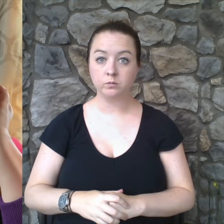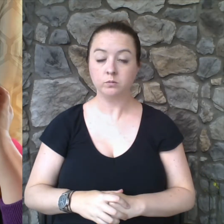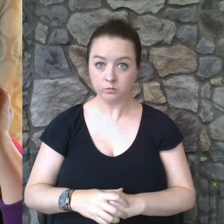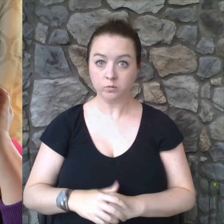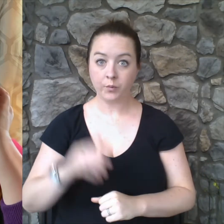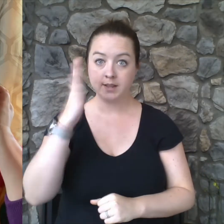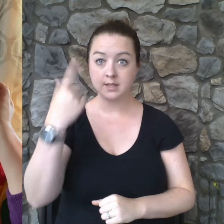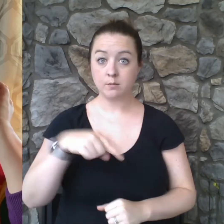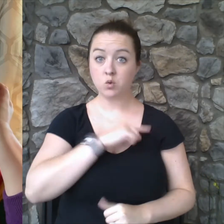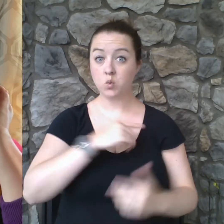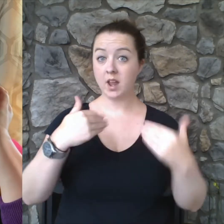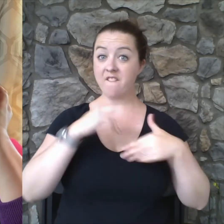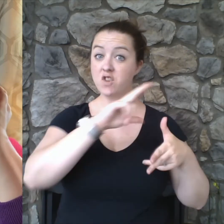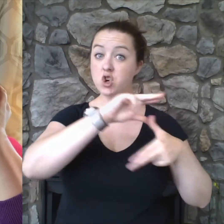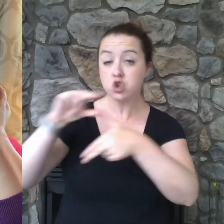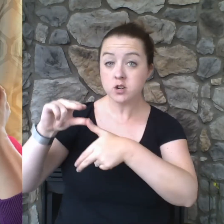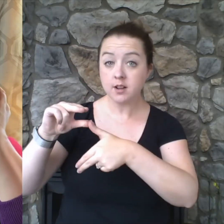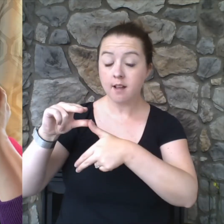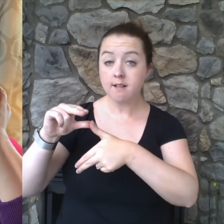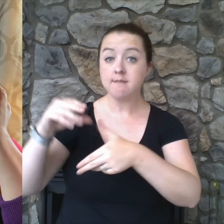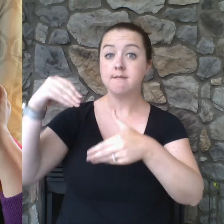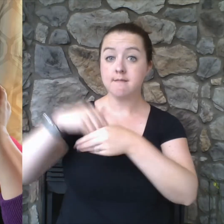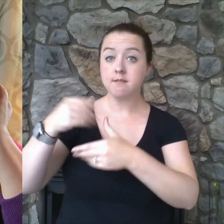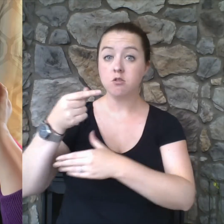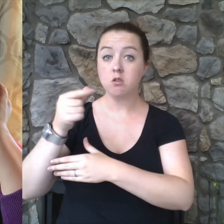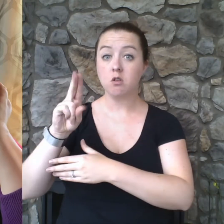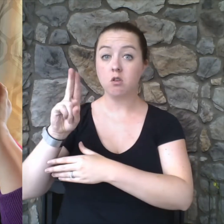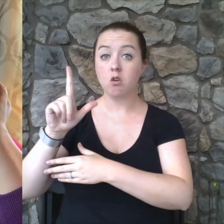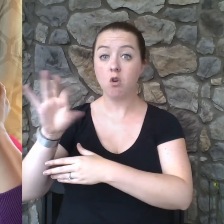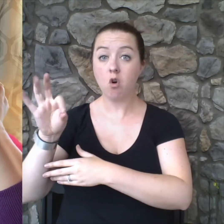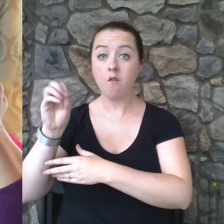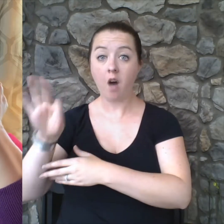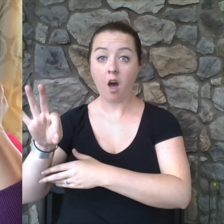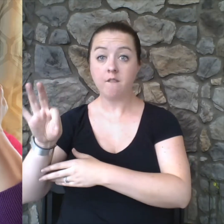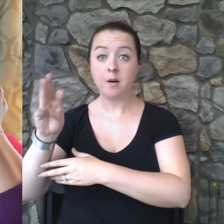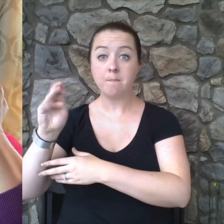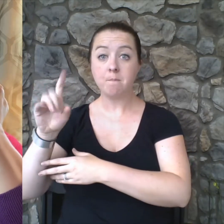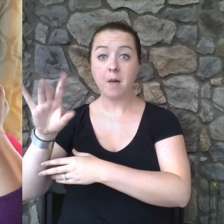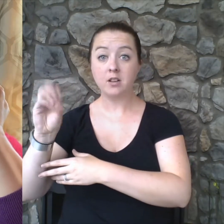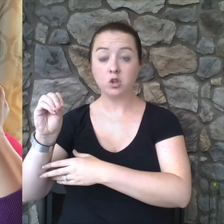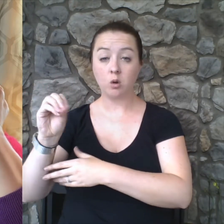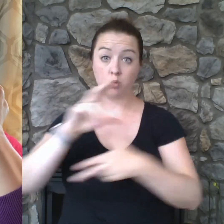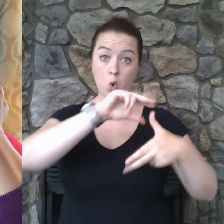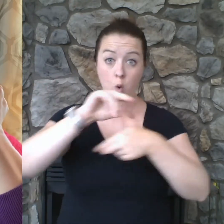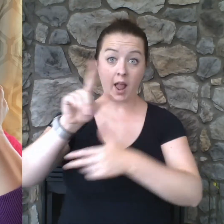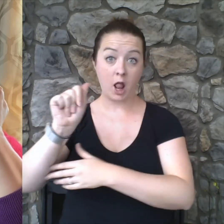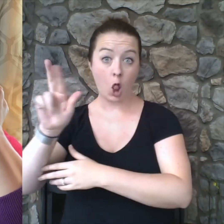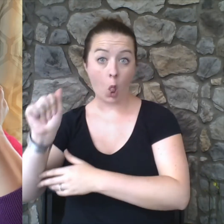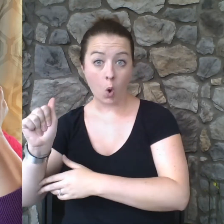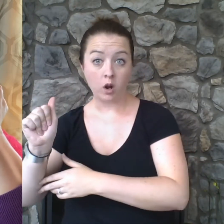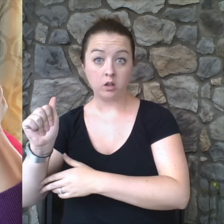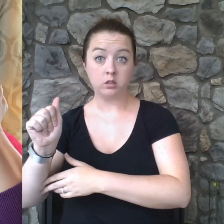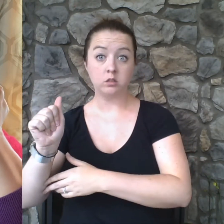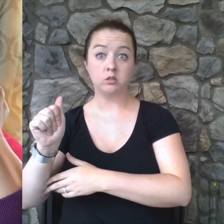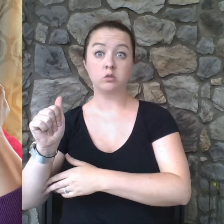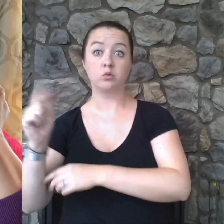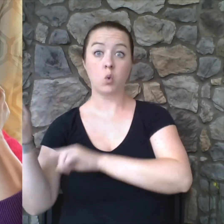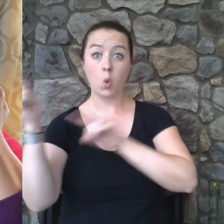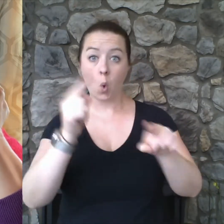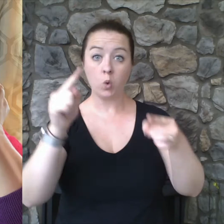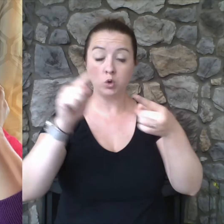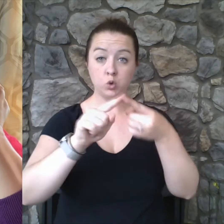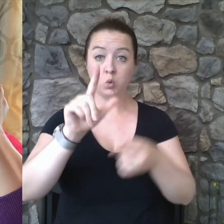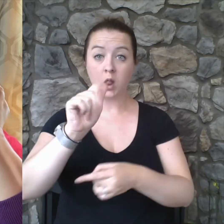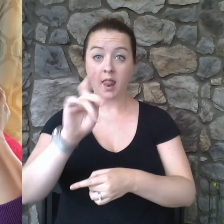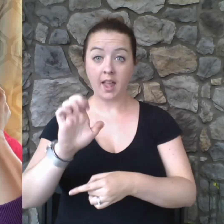It seems that we have a hurricane in the Gulf of Mexico. Hurricane Laura is on its way to Lake